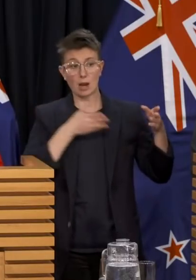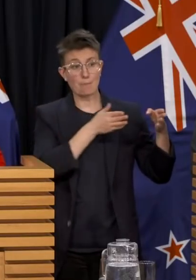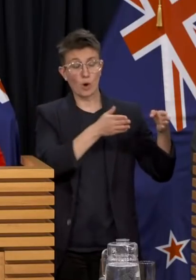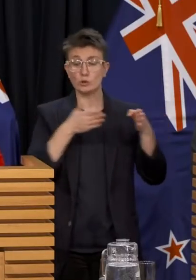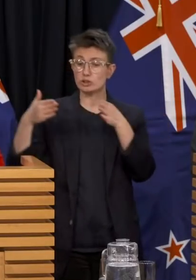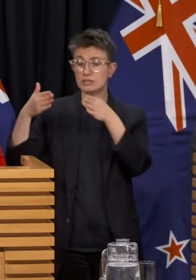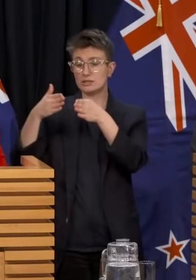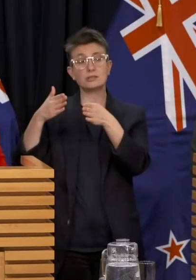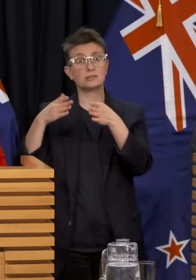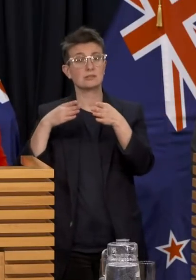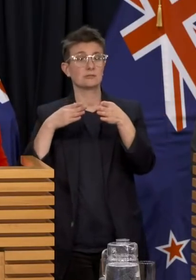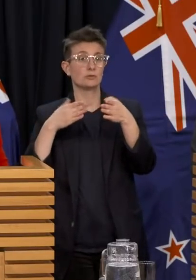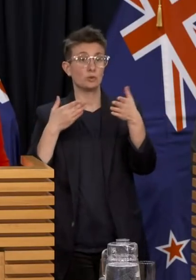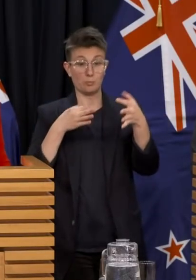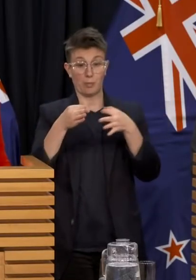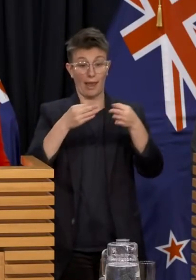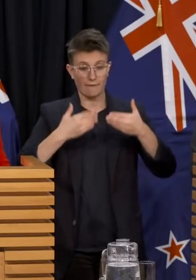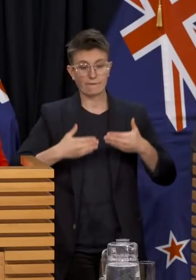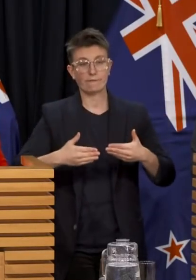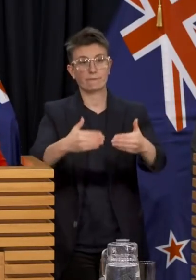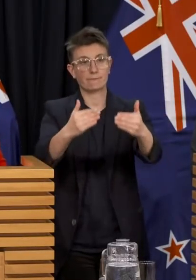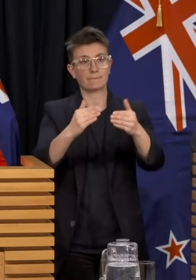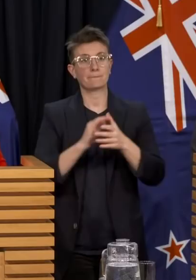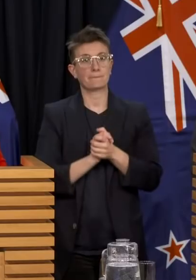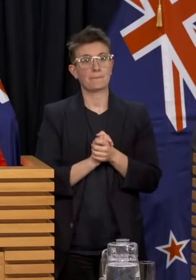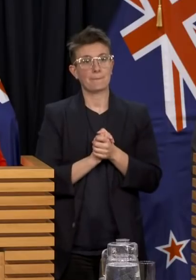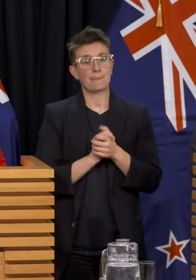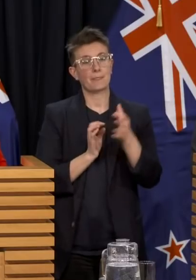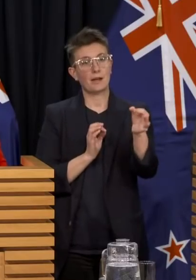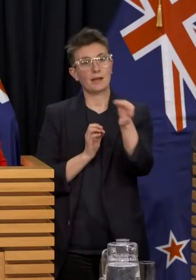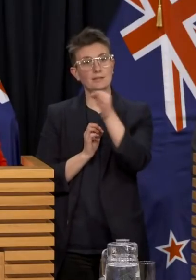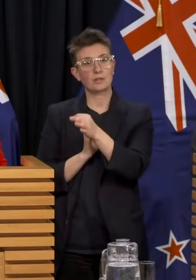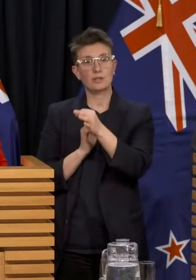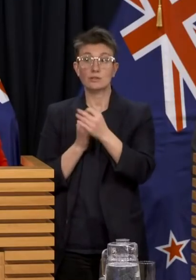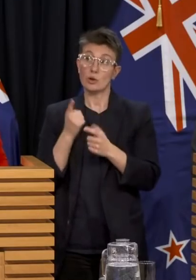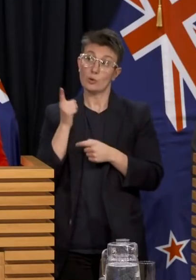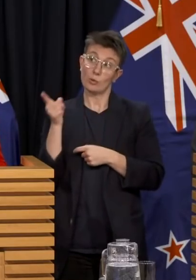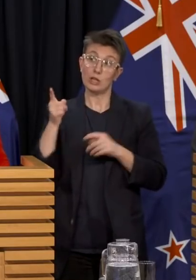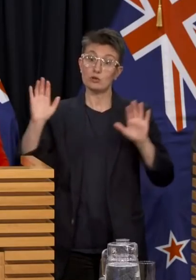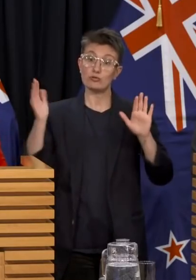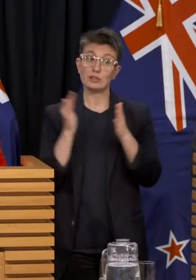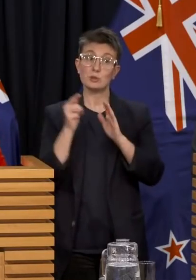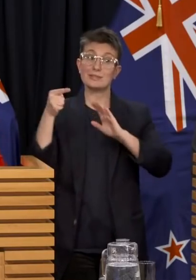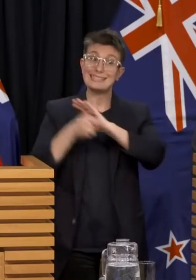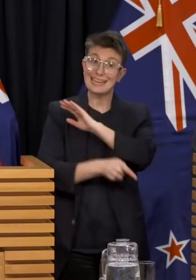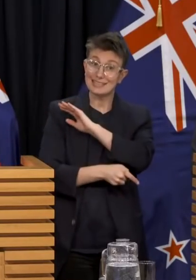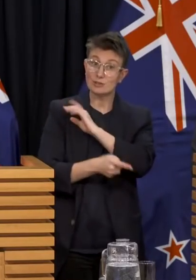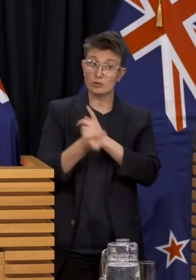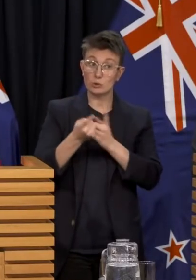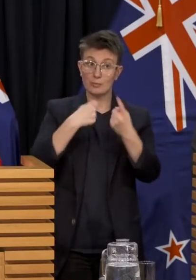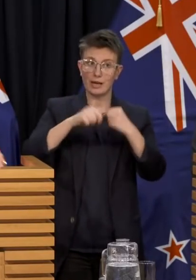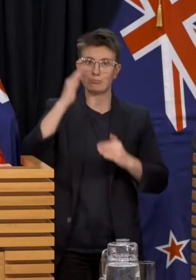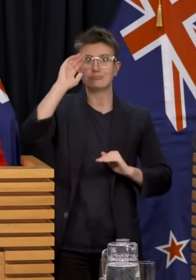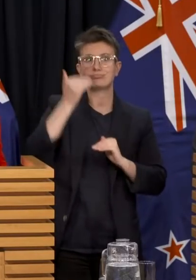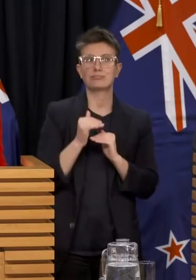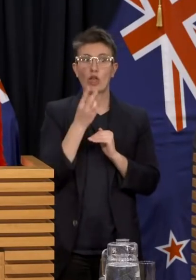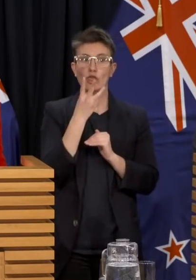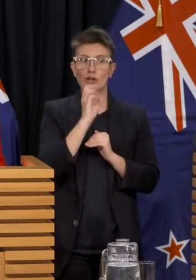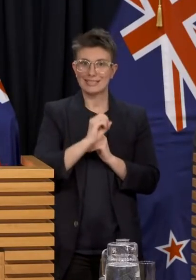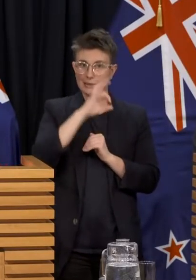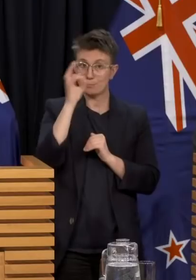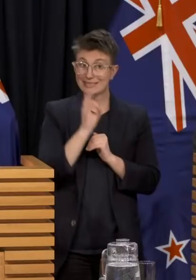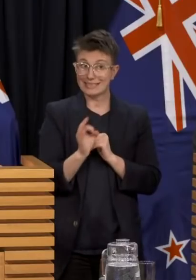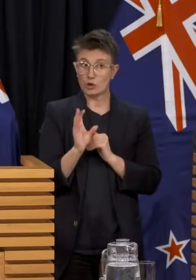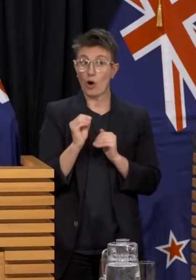over the coming decade. Debt to 30% of GDP in a decade like National is... No, we have already, you can already see